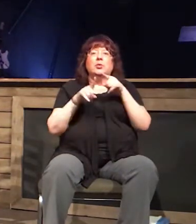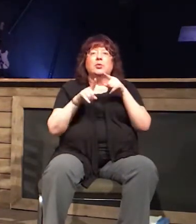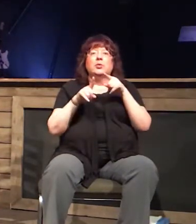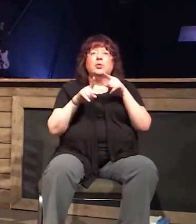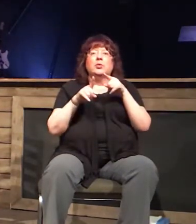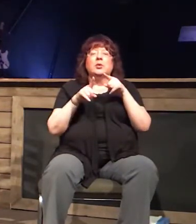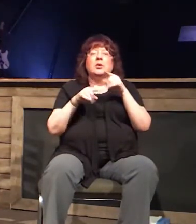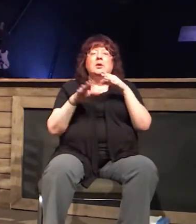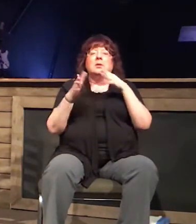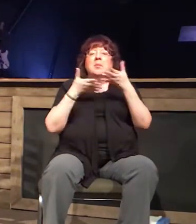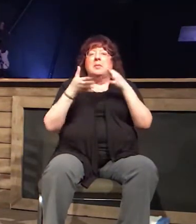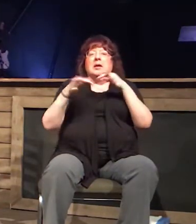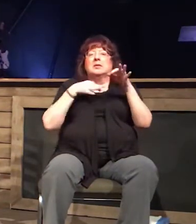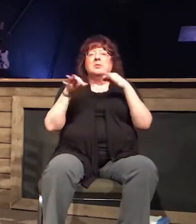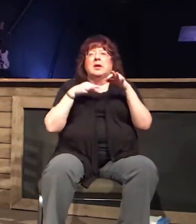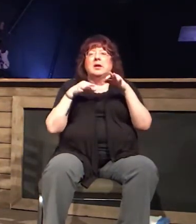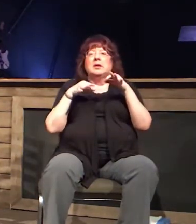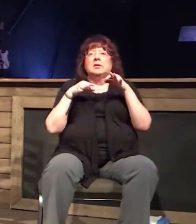that